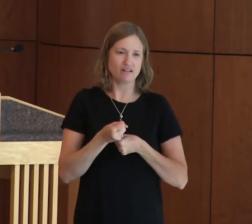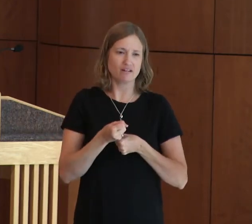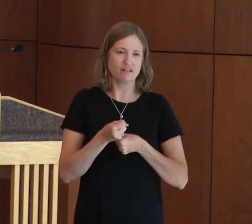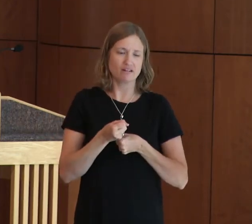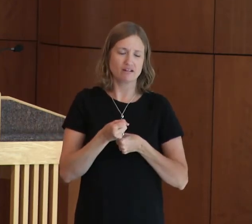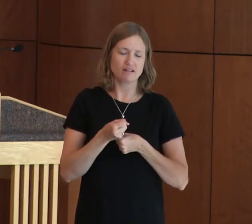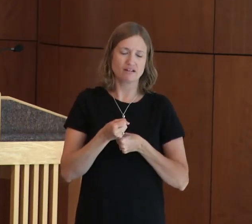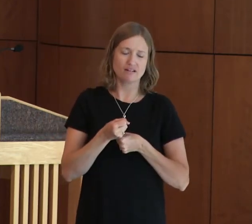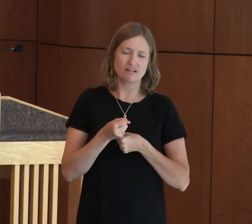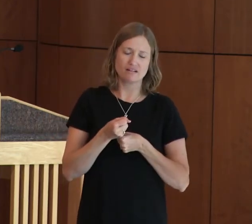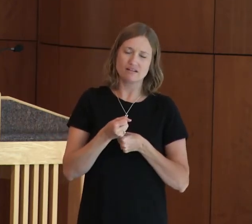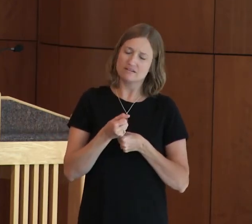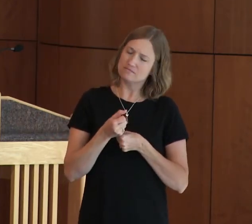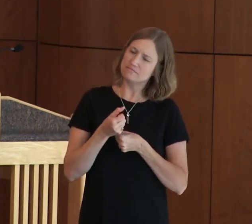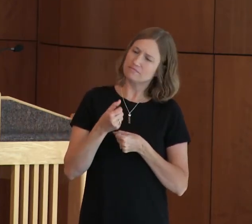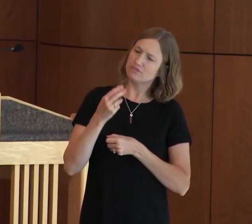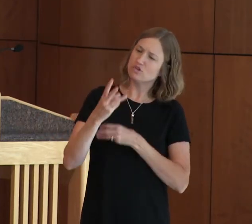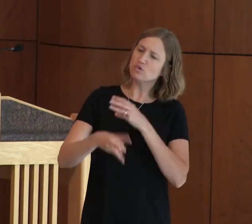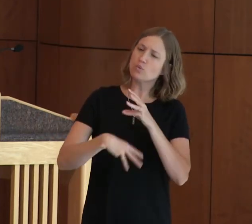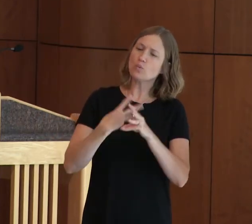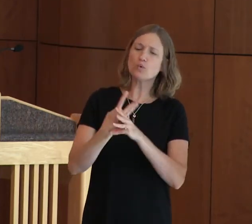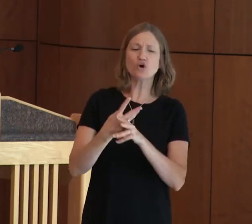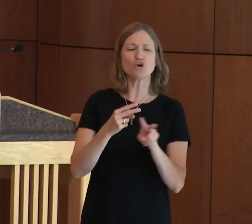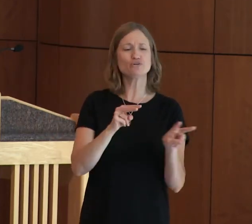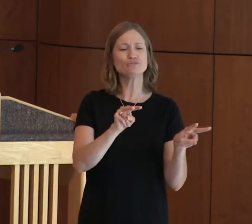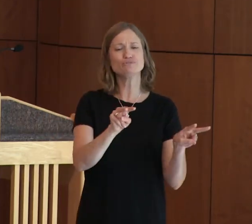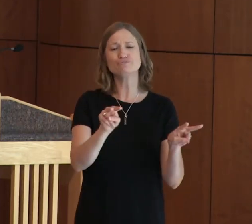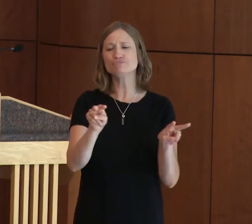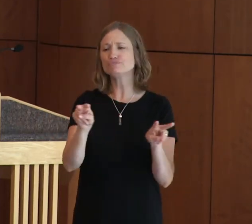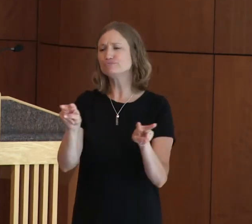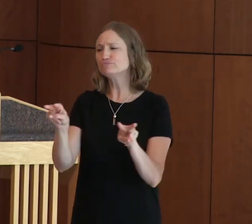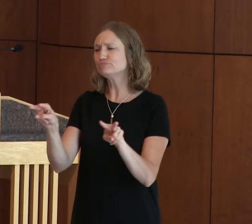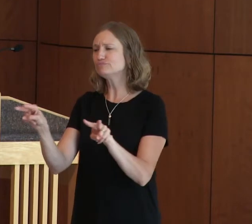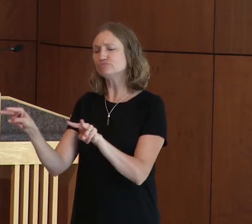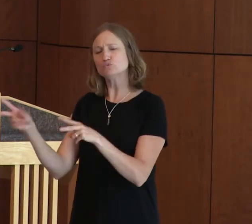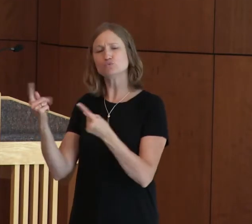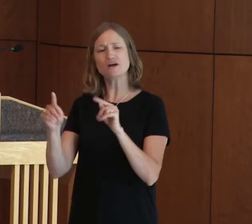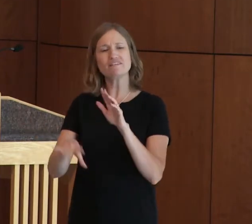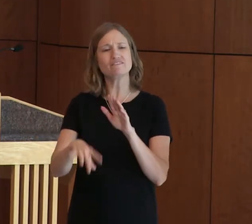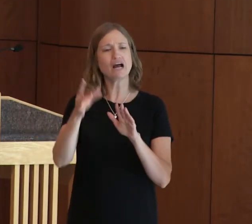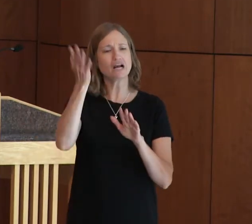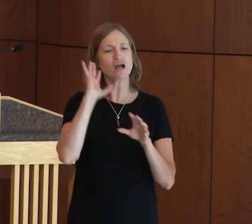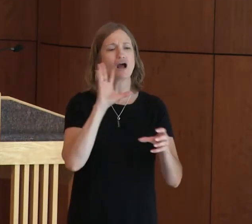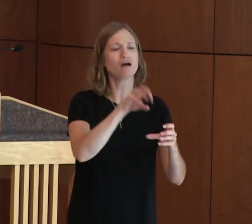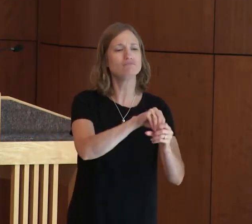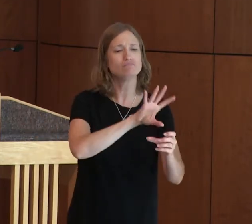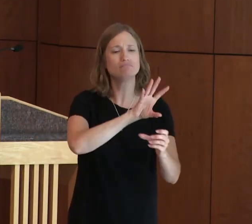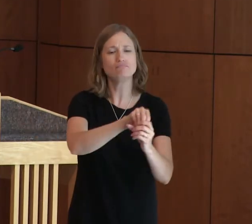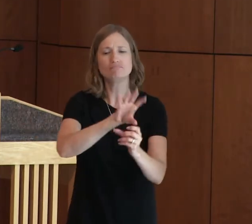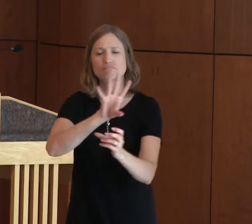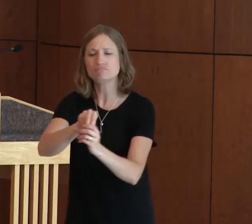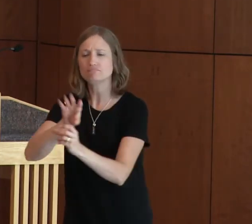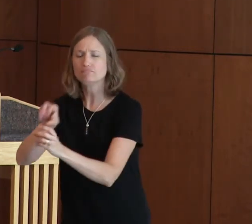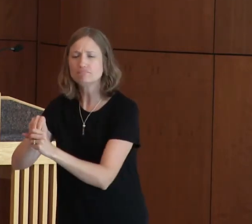at the world, to be looking at where God is working, where God is showing his blessing, his care, his